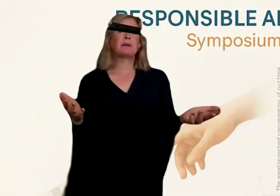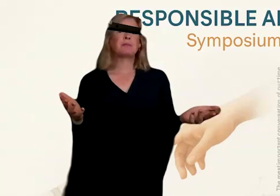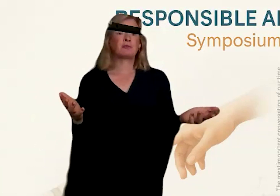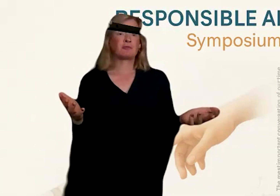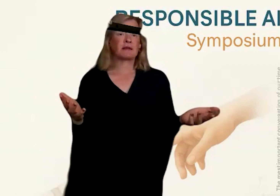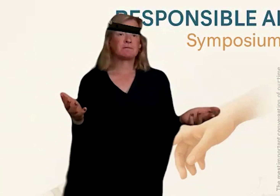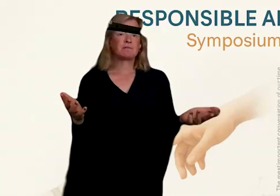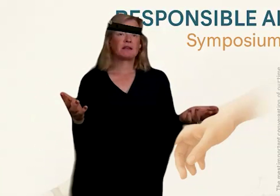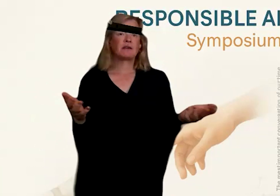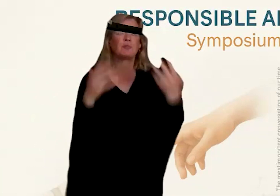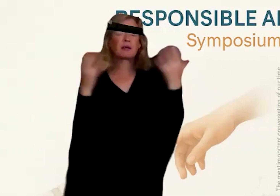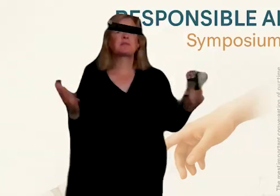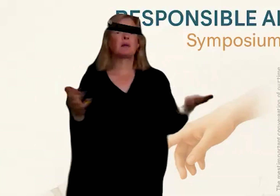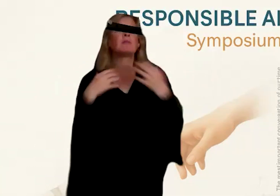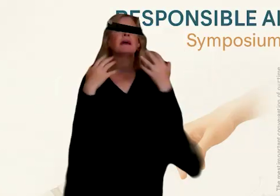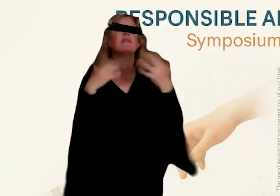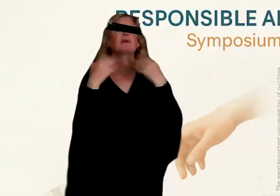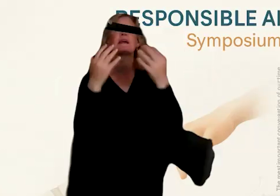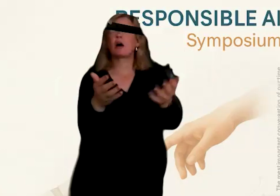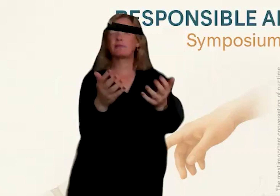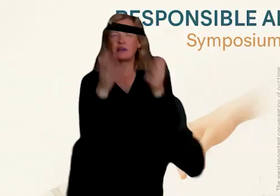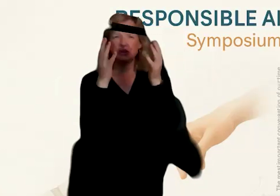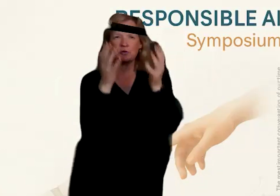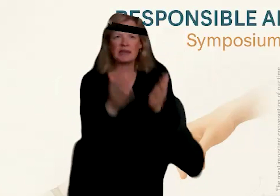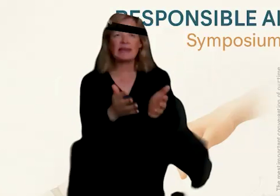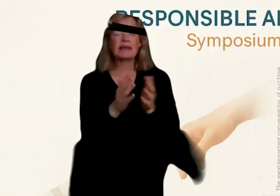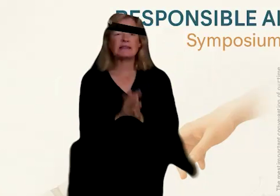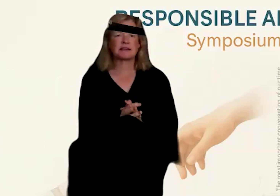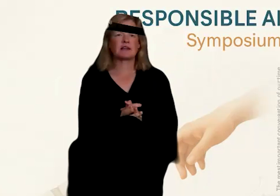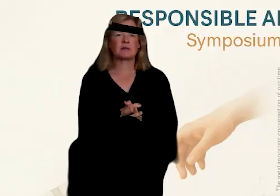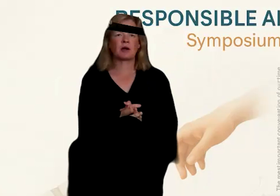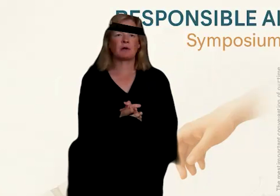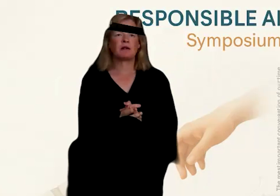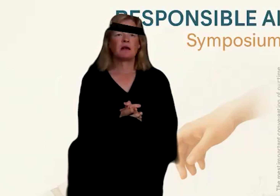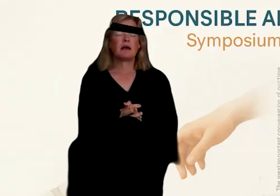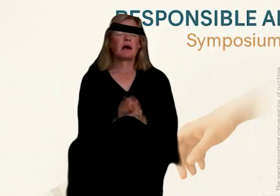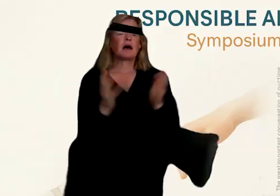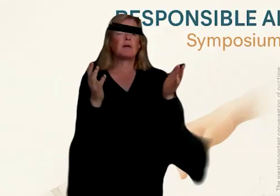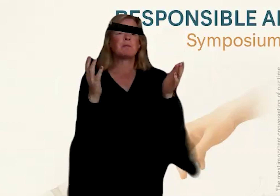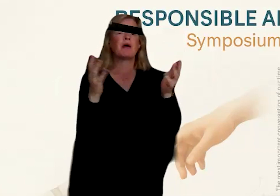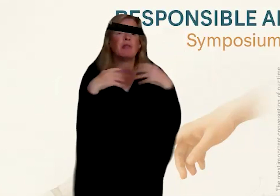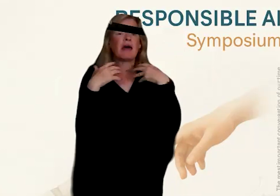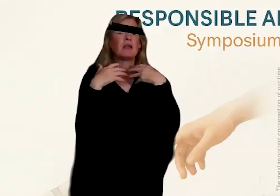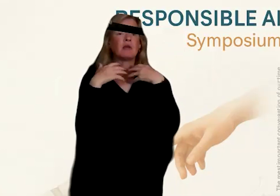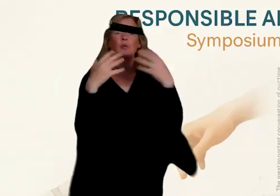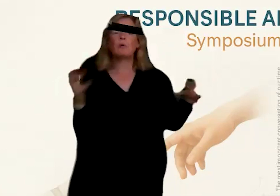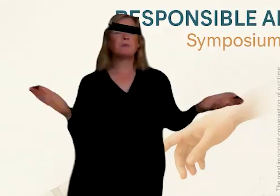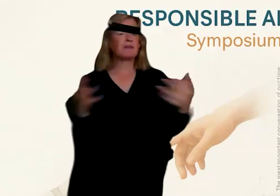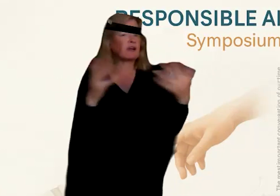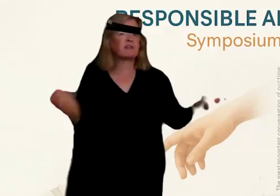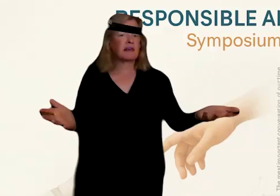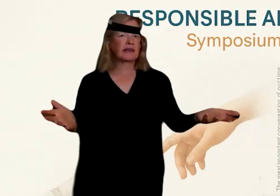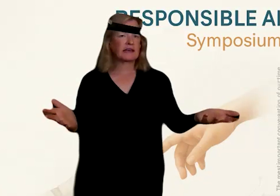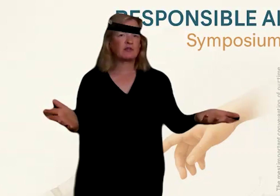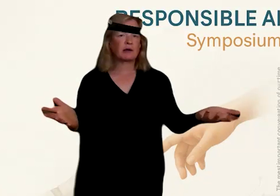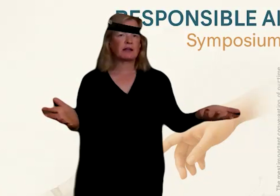would simply help people for free. You bring us a problem, and if we could offer a unique insight on the problem, then we'd